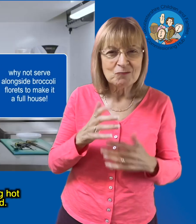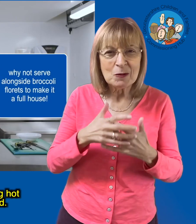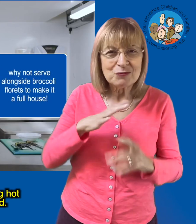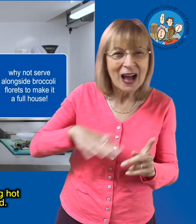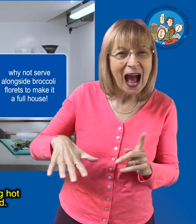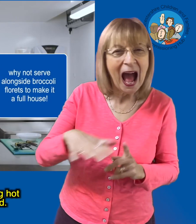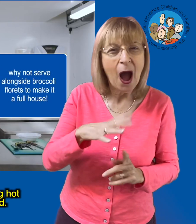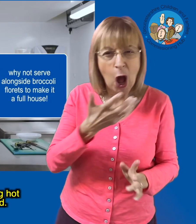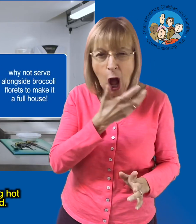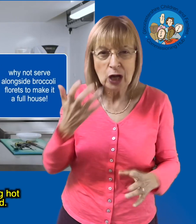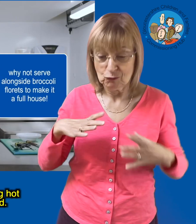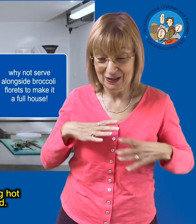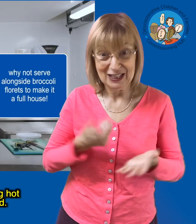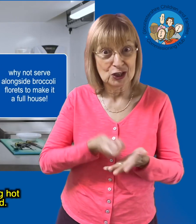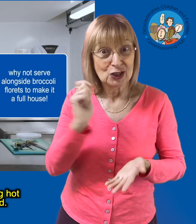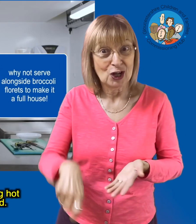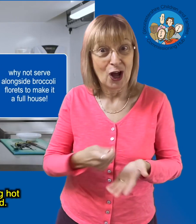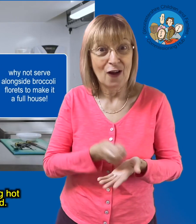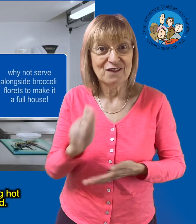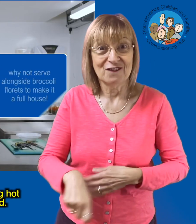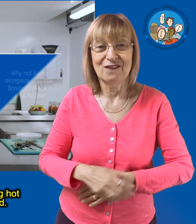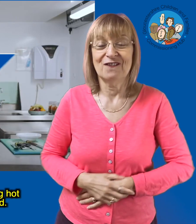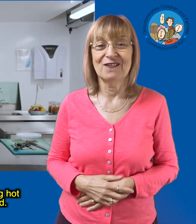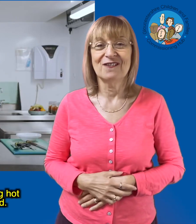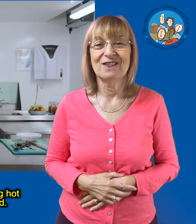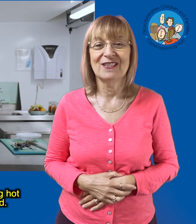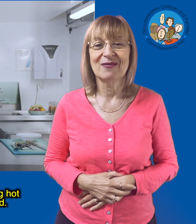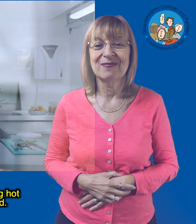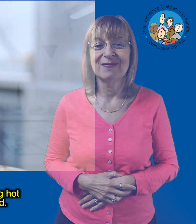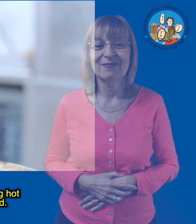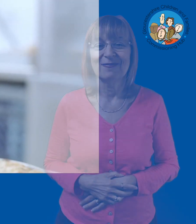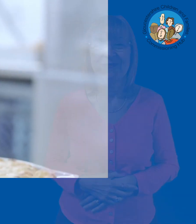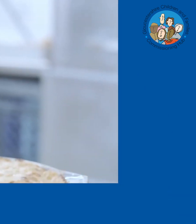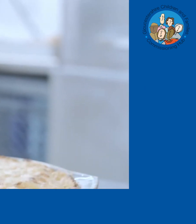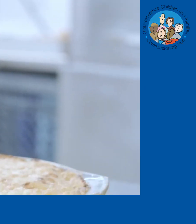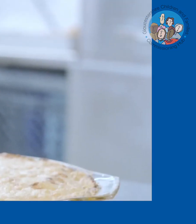nice and golden on top, piping hot. So this is now ready to be served.